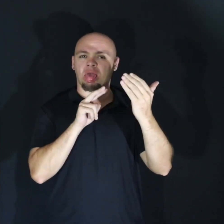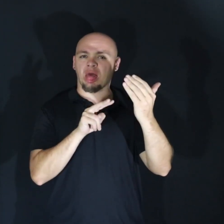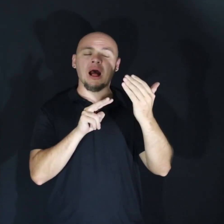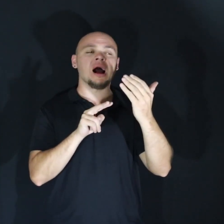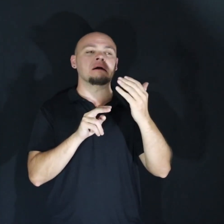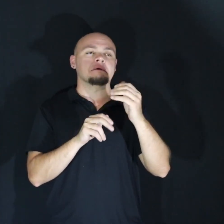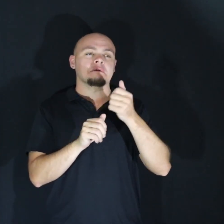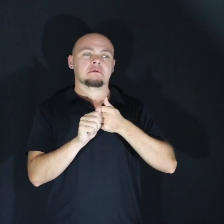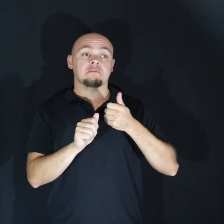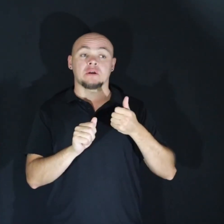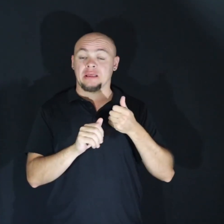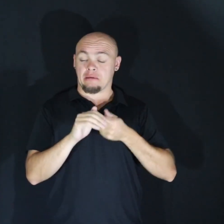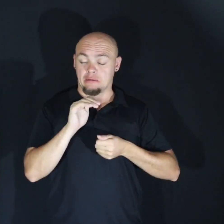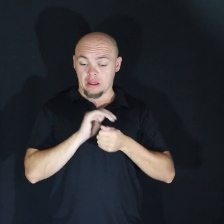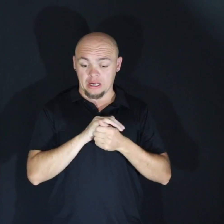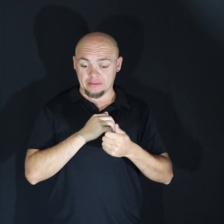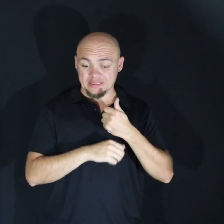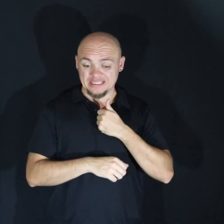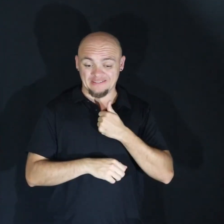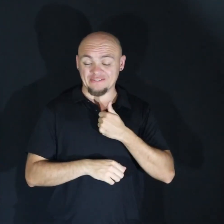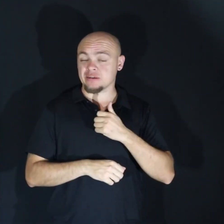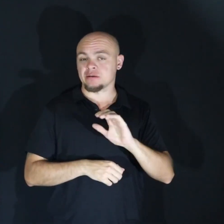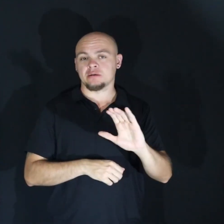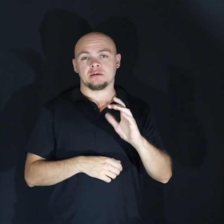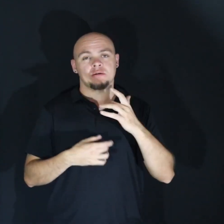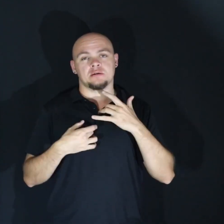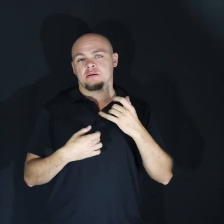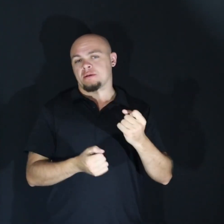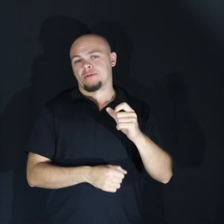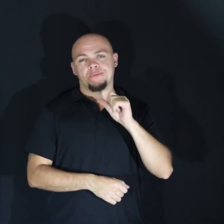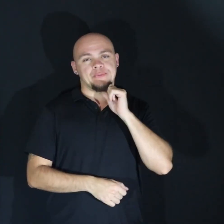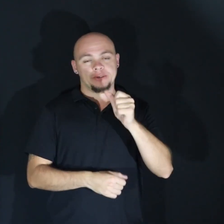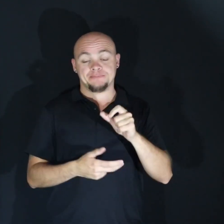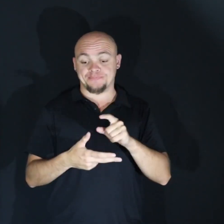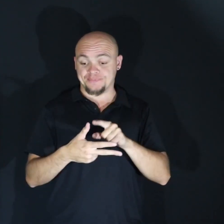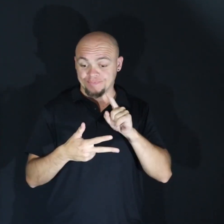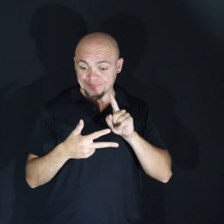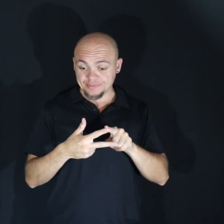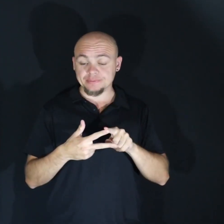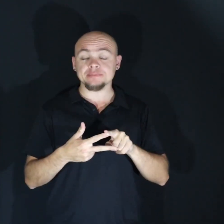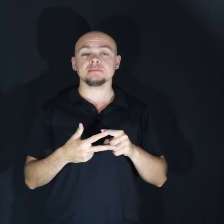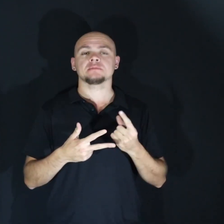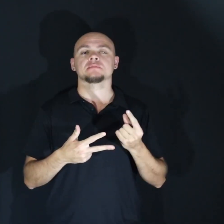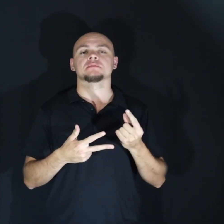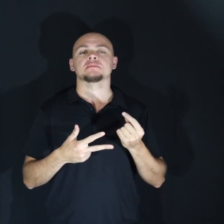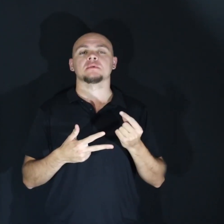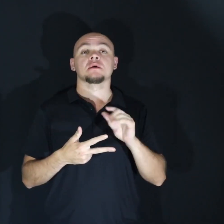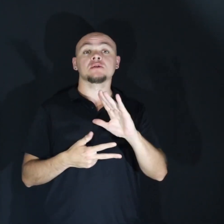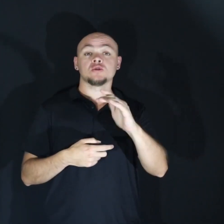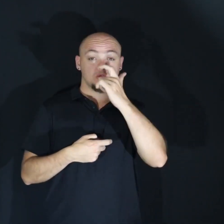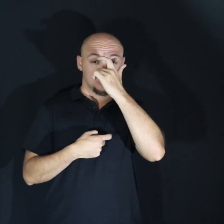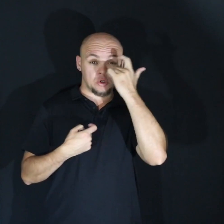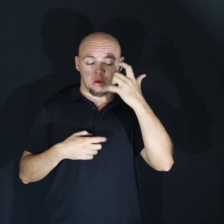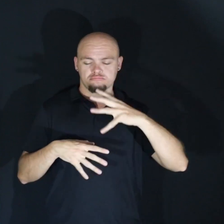myself was unhealthy. Step 2, embrace your